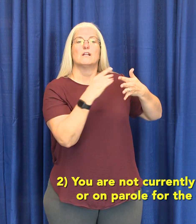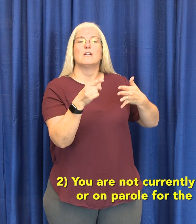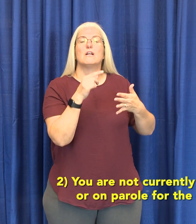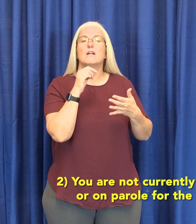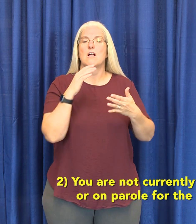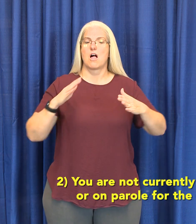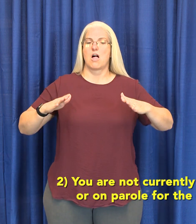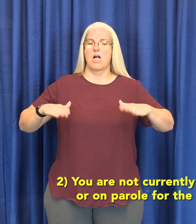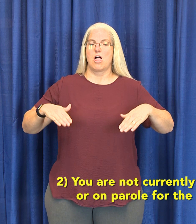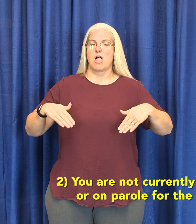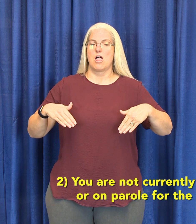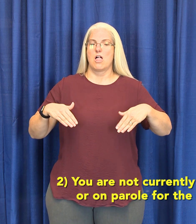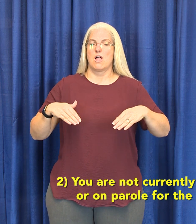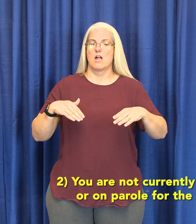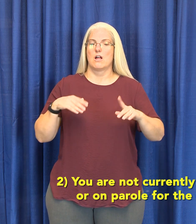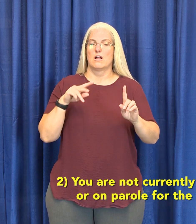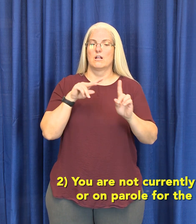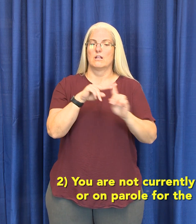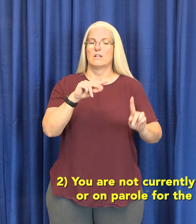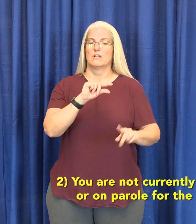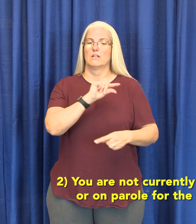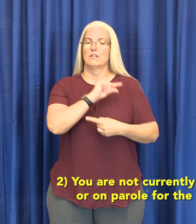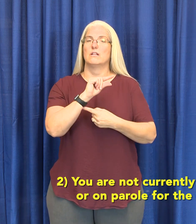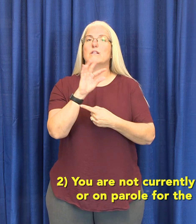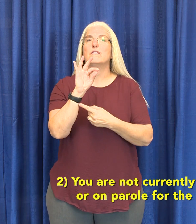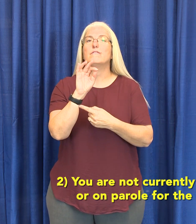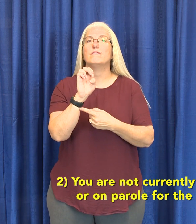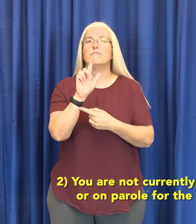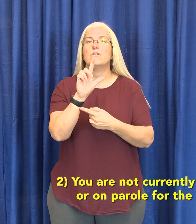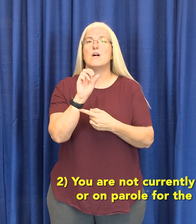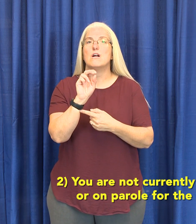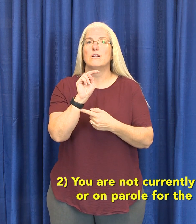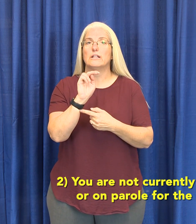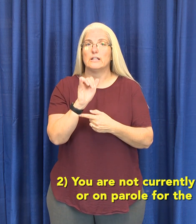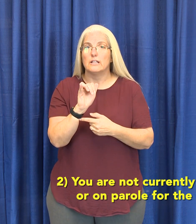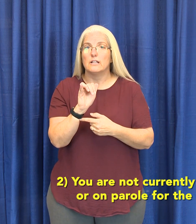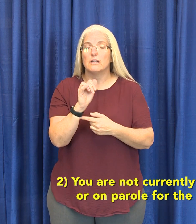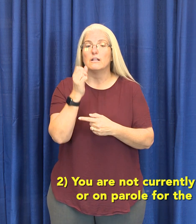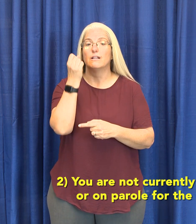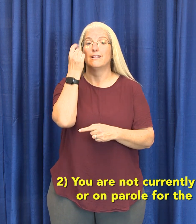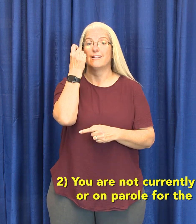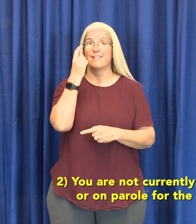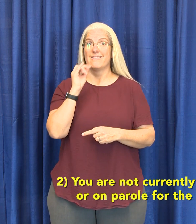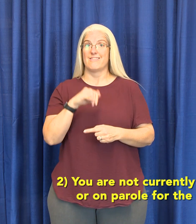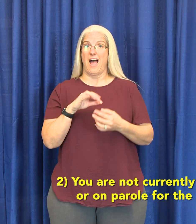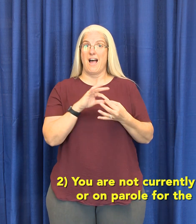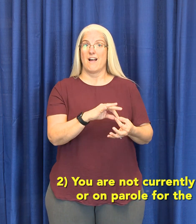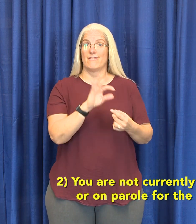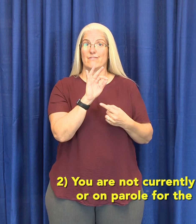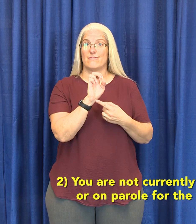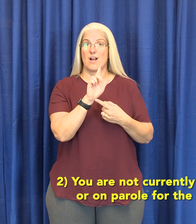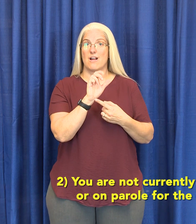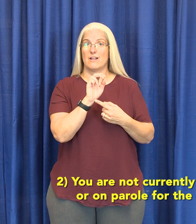2. You are not currently in state or federal prison or on parole for the conviction of a felony.